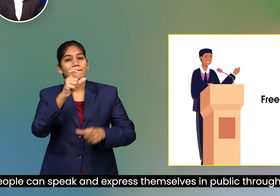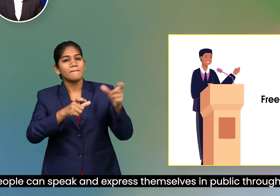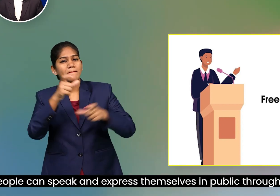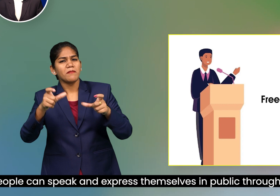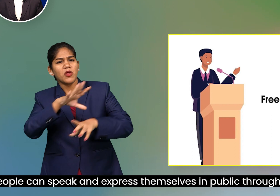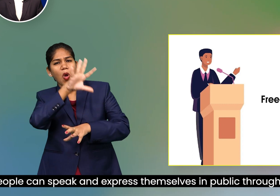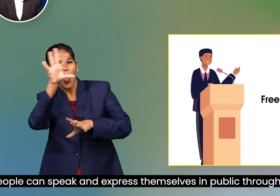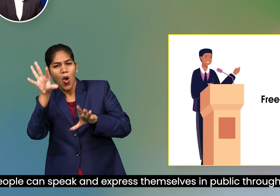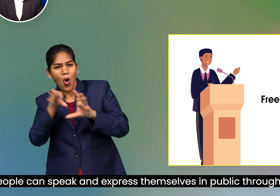writing.